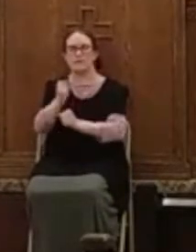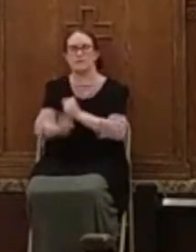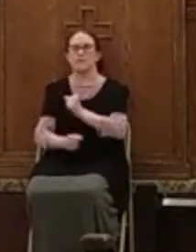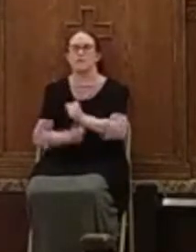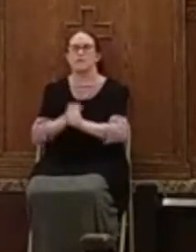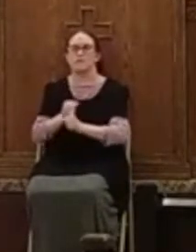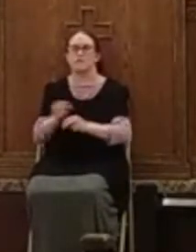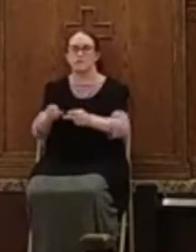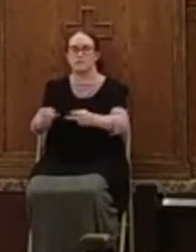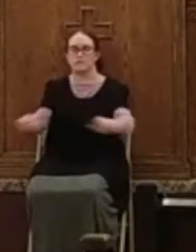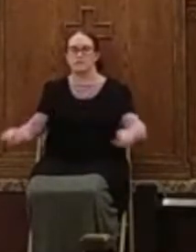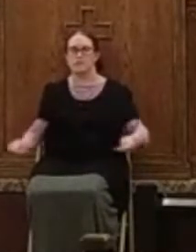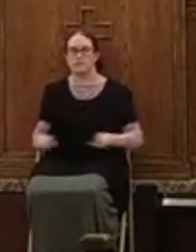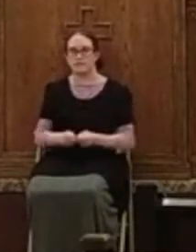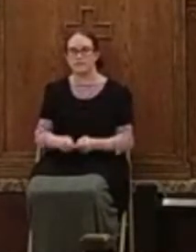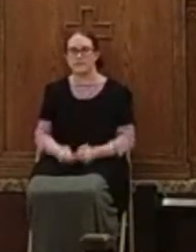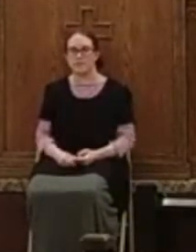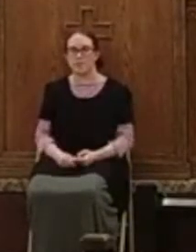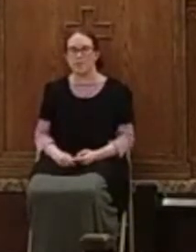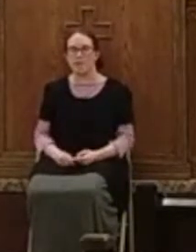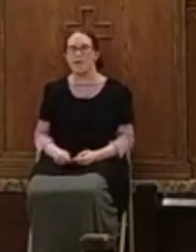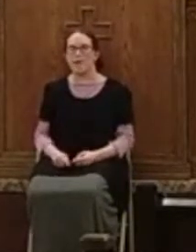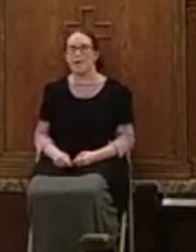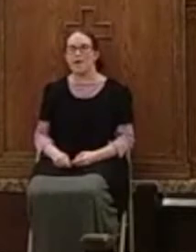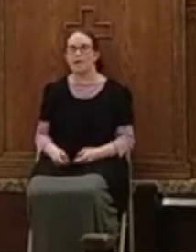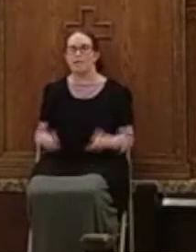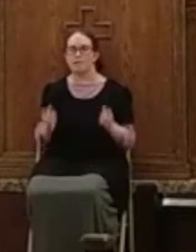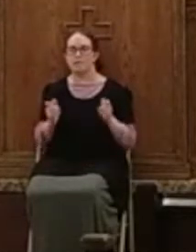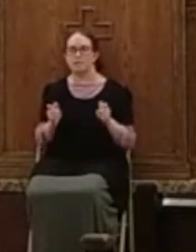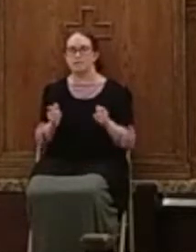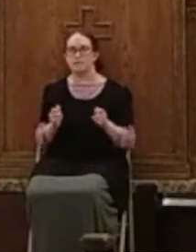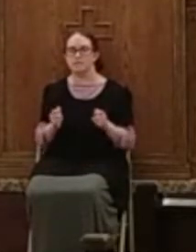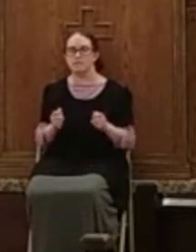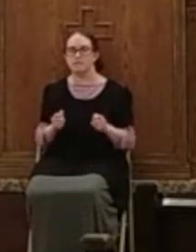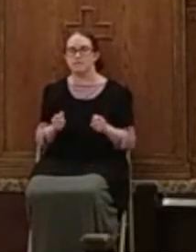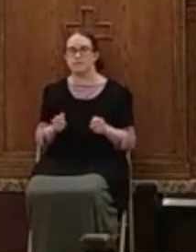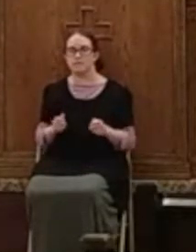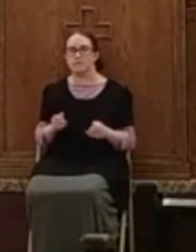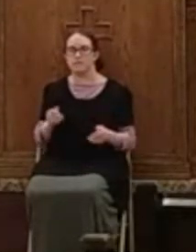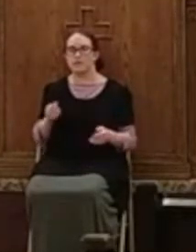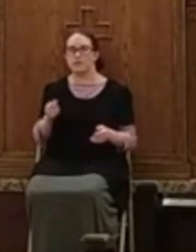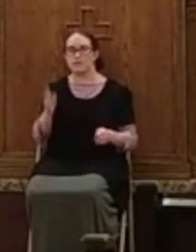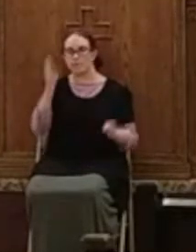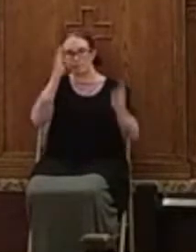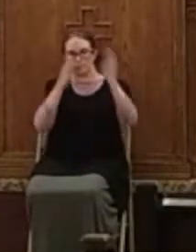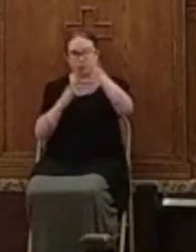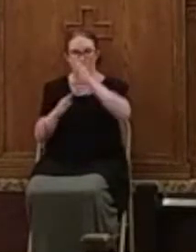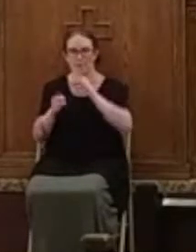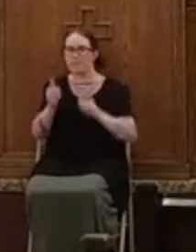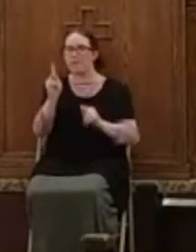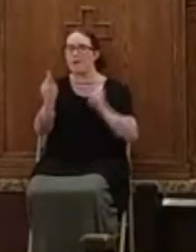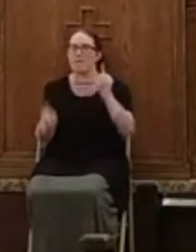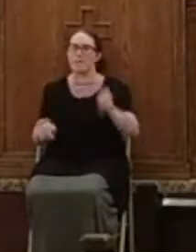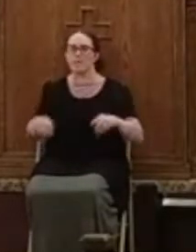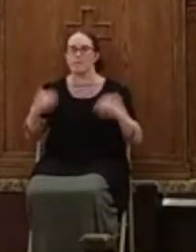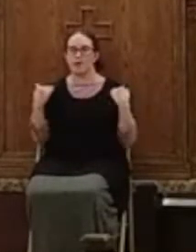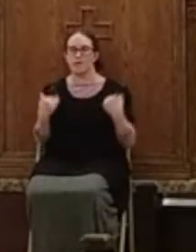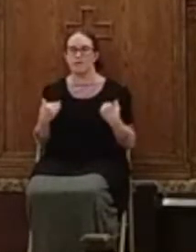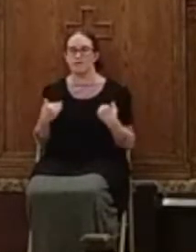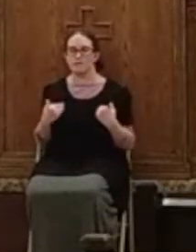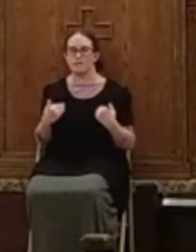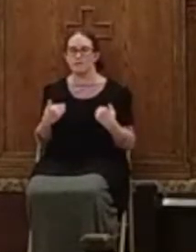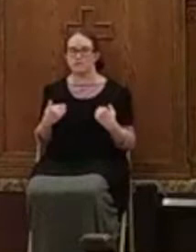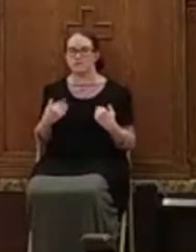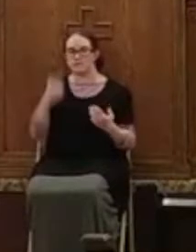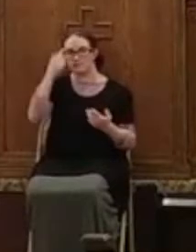this took place. Amen. And then, amen, the problem that people had, the